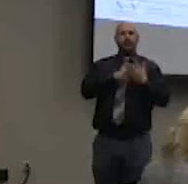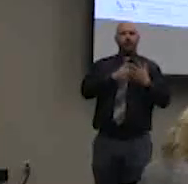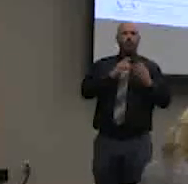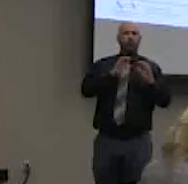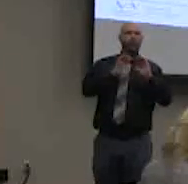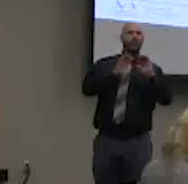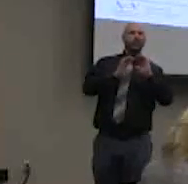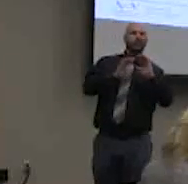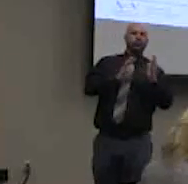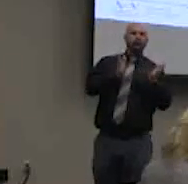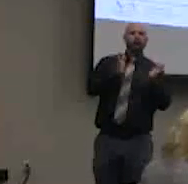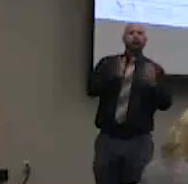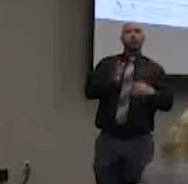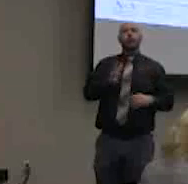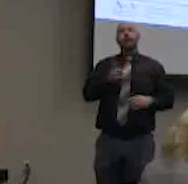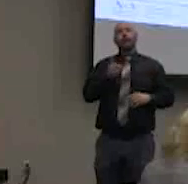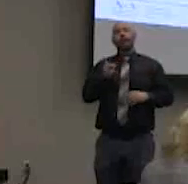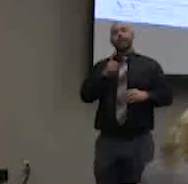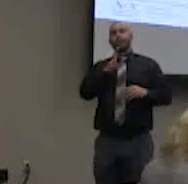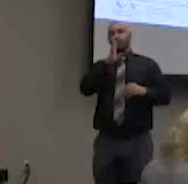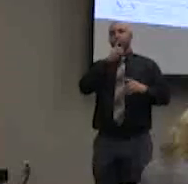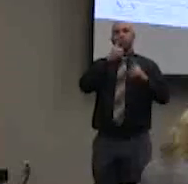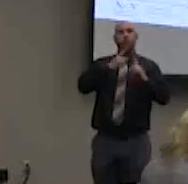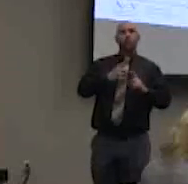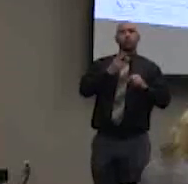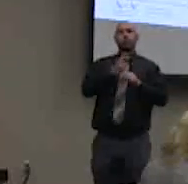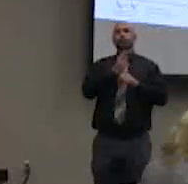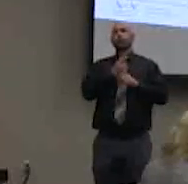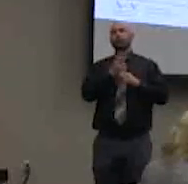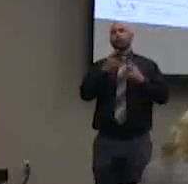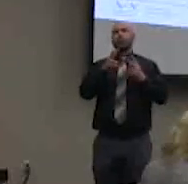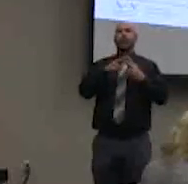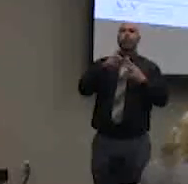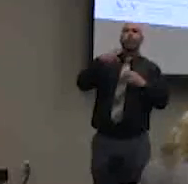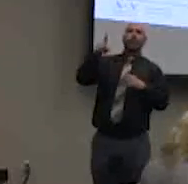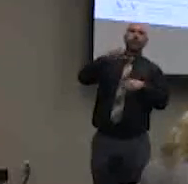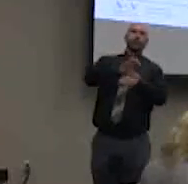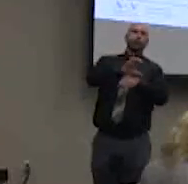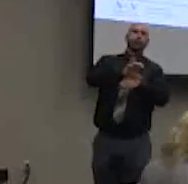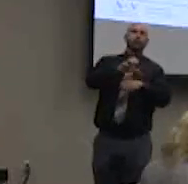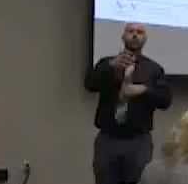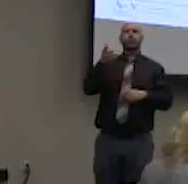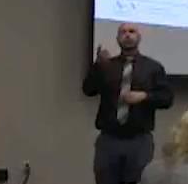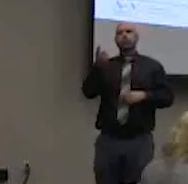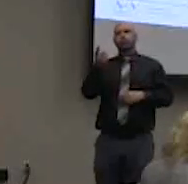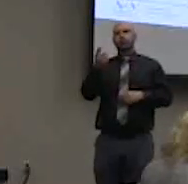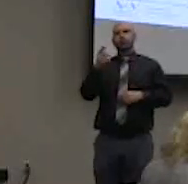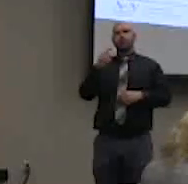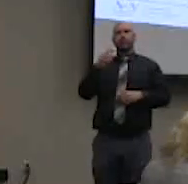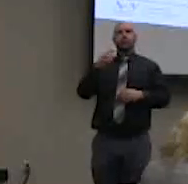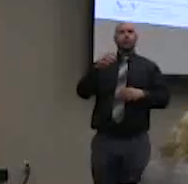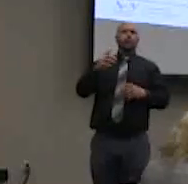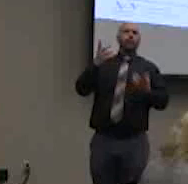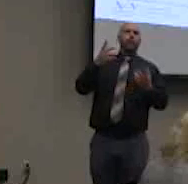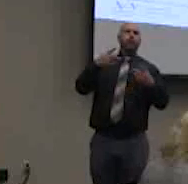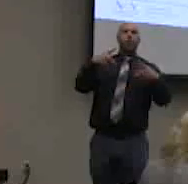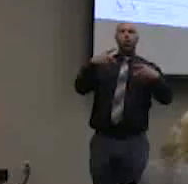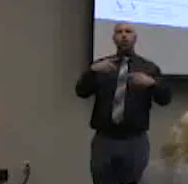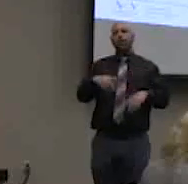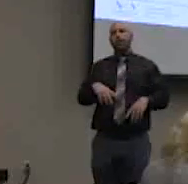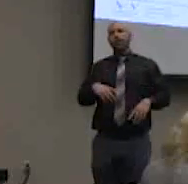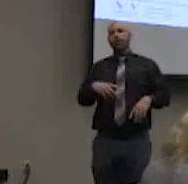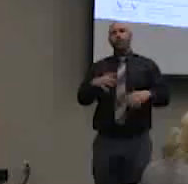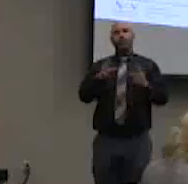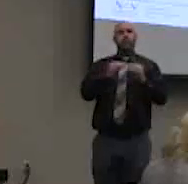talking points you can use whether you're at church or whether you're at a cocktail party or in a meeting or presentation. The more detailed